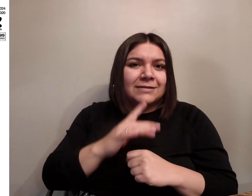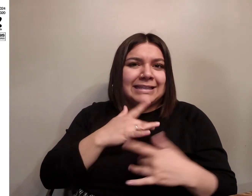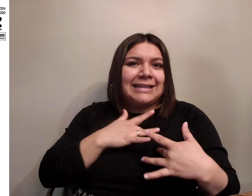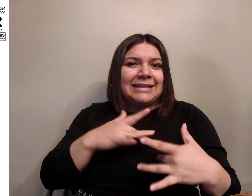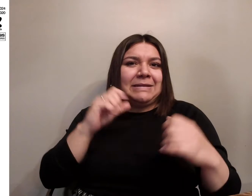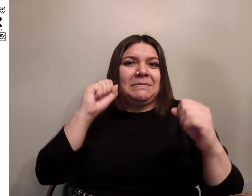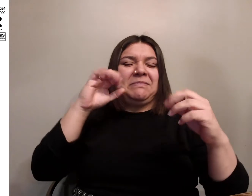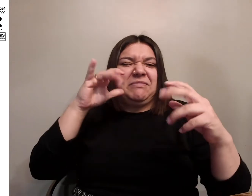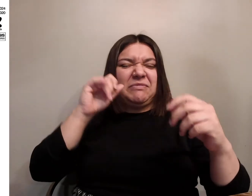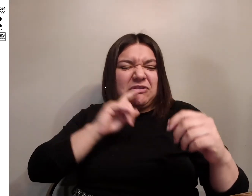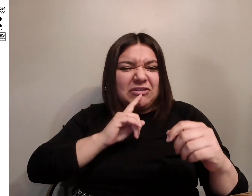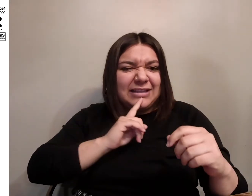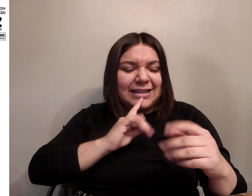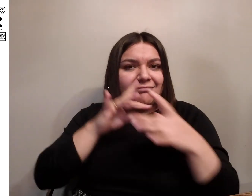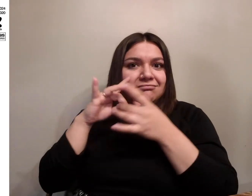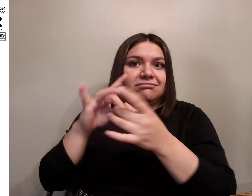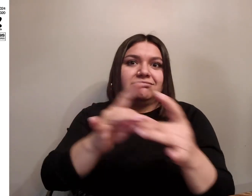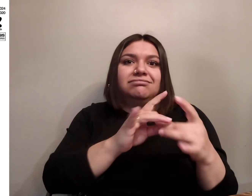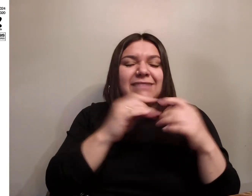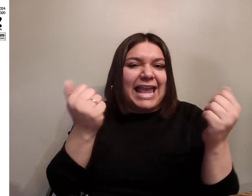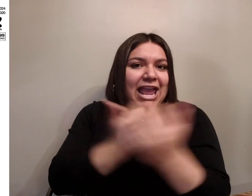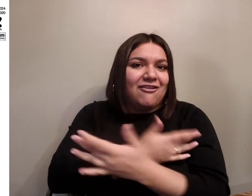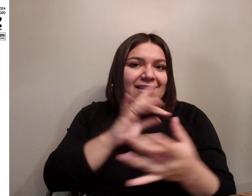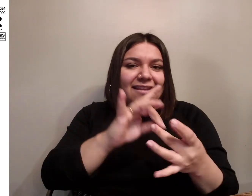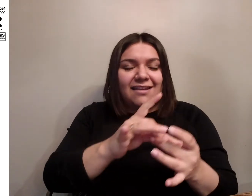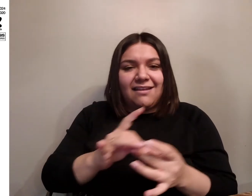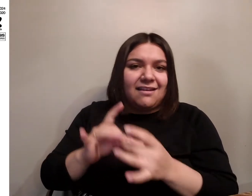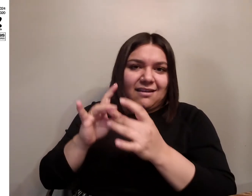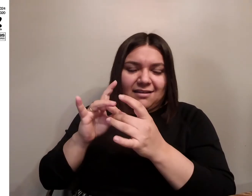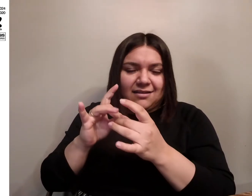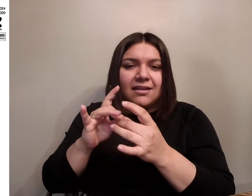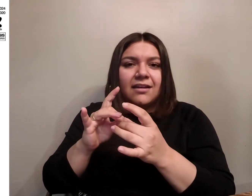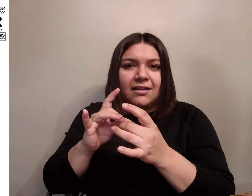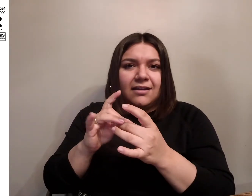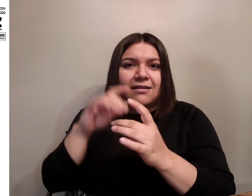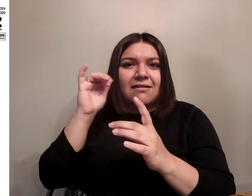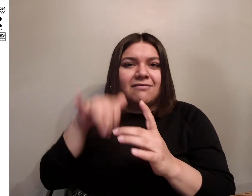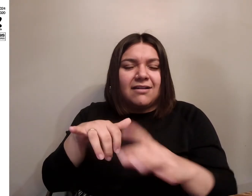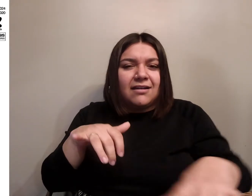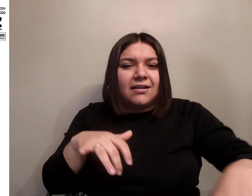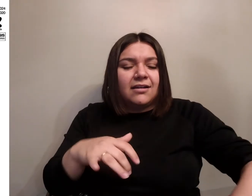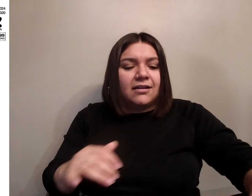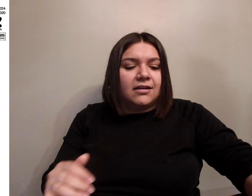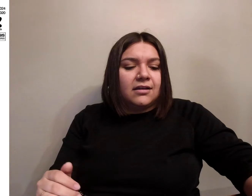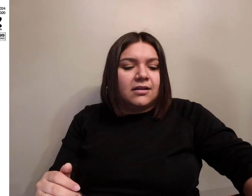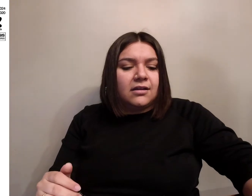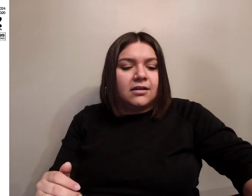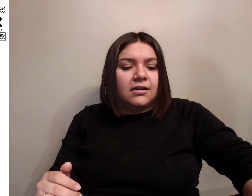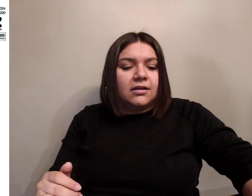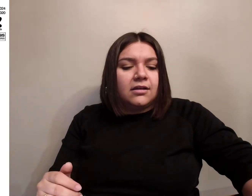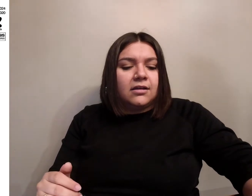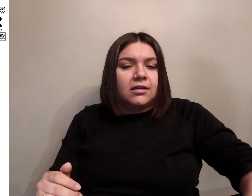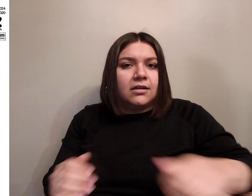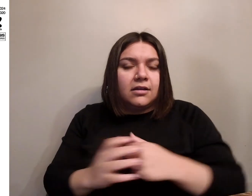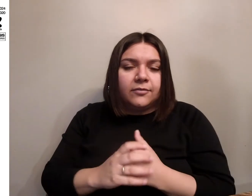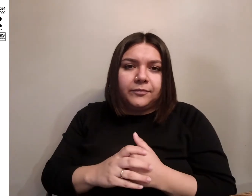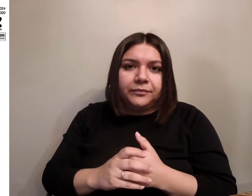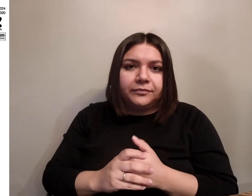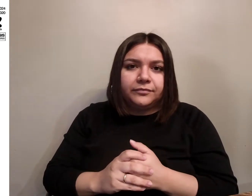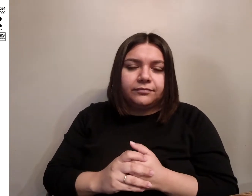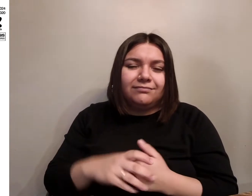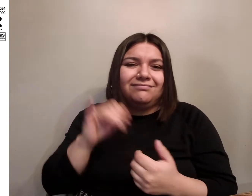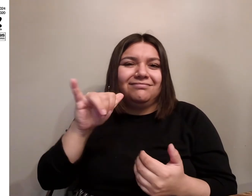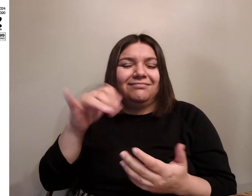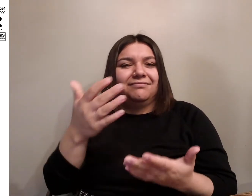is so incredibly interconnected and interdependent in ways